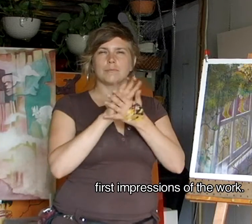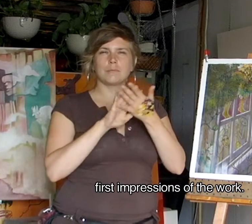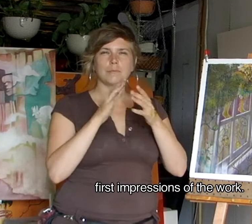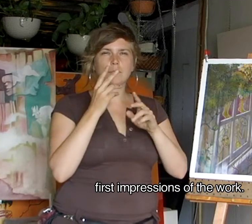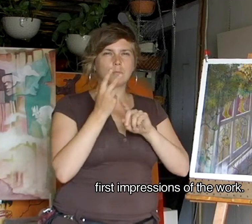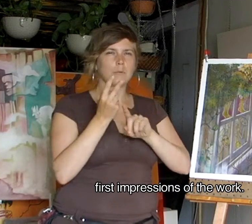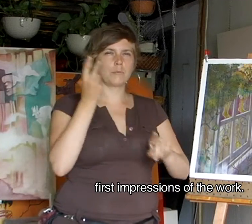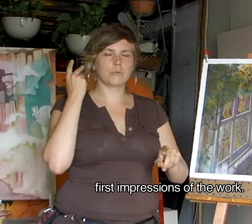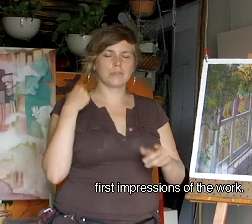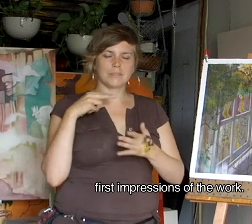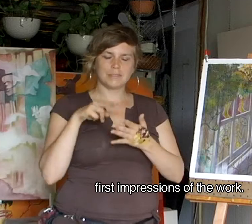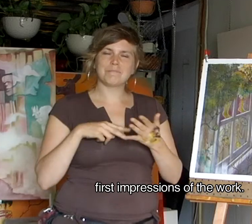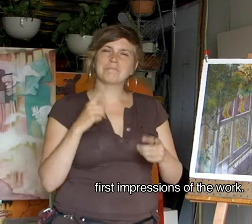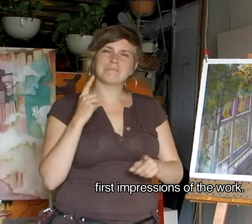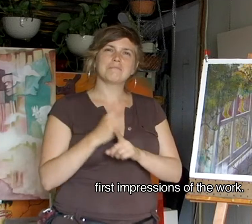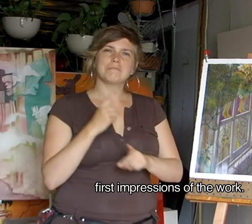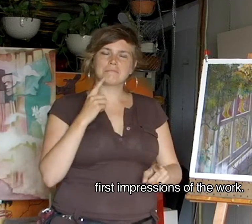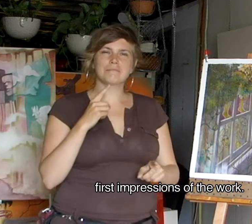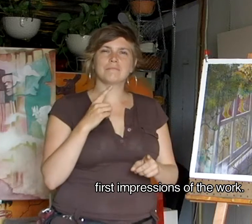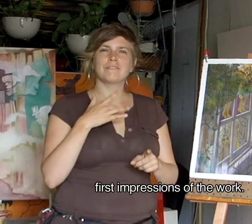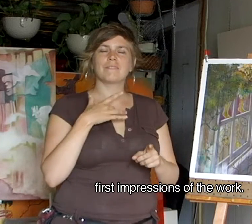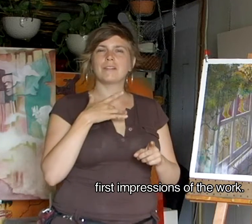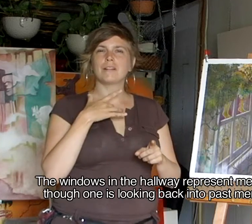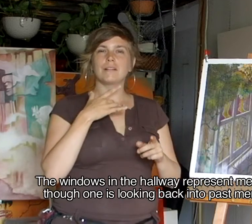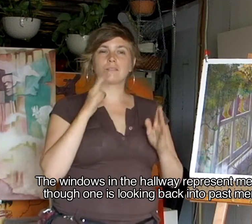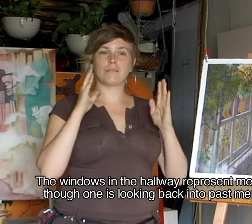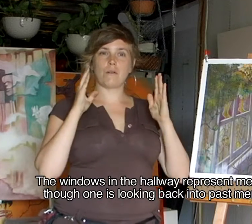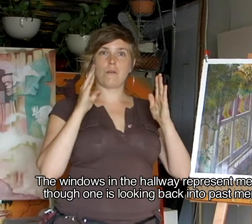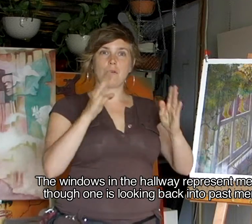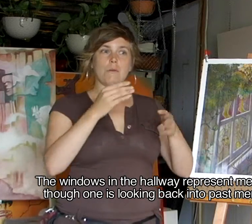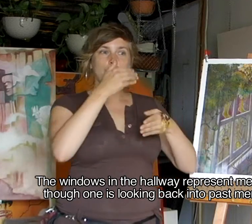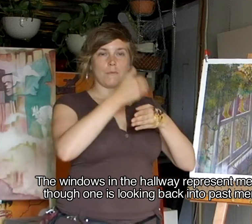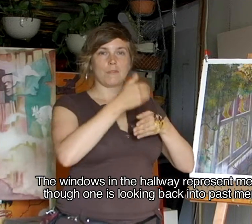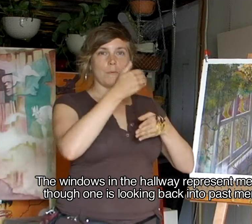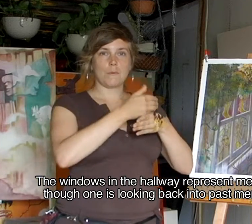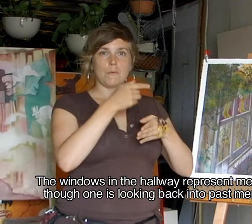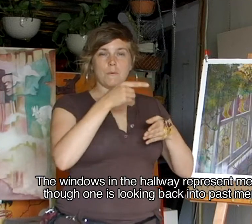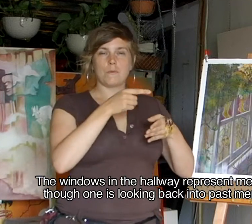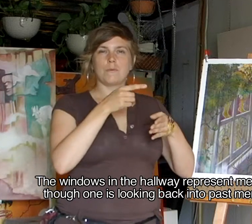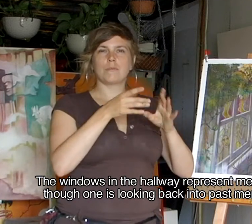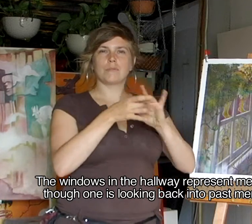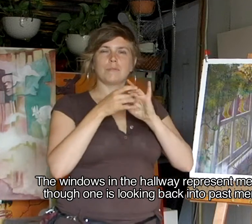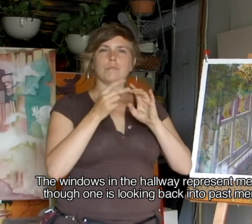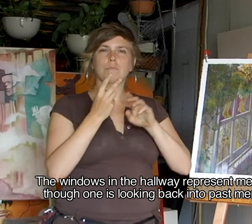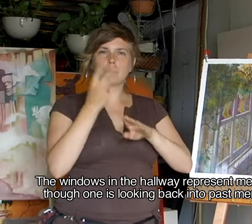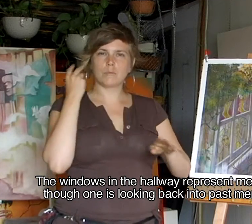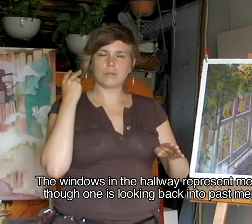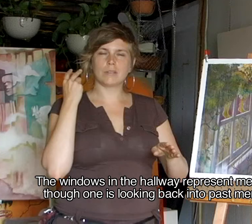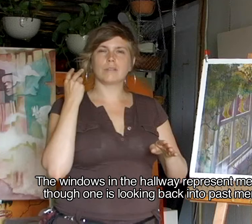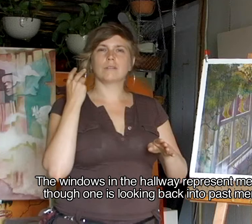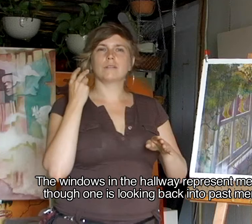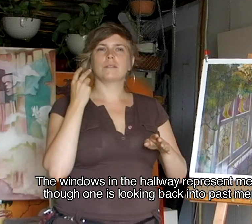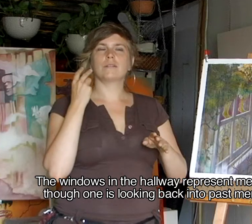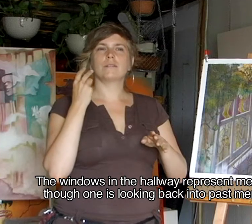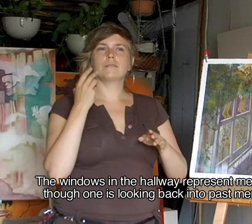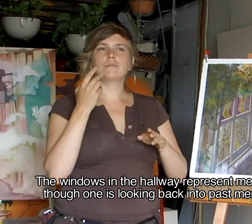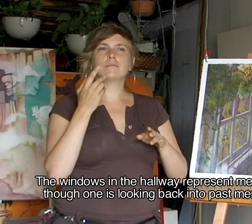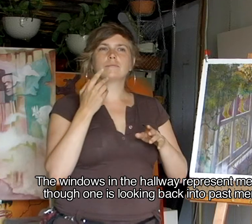or referencing death, or hazy memories of the past, and I could see that, and